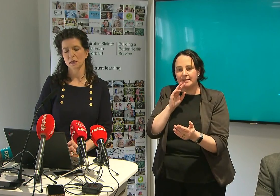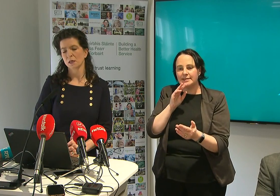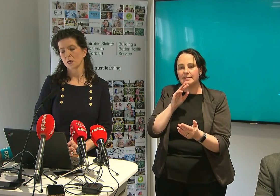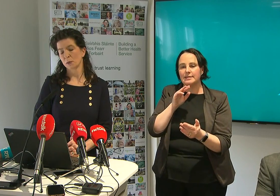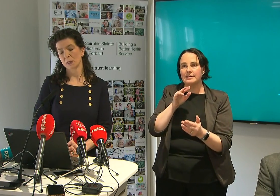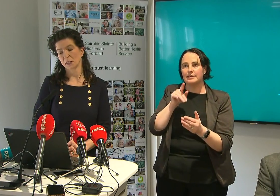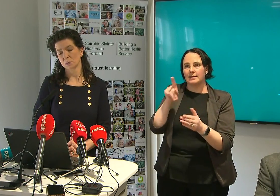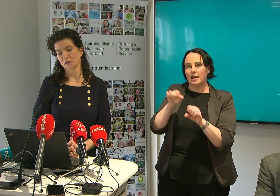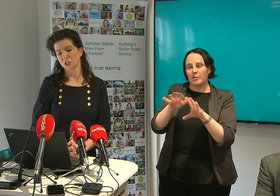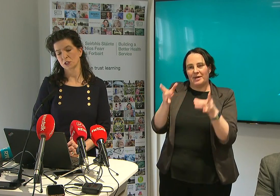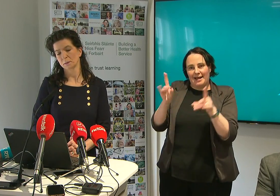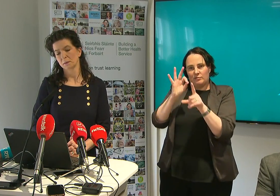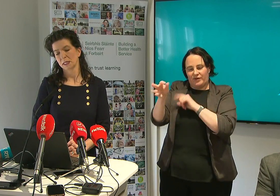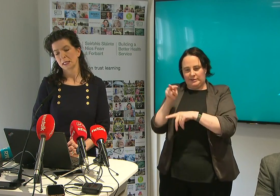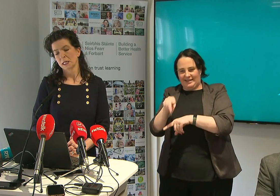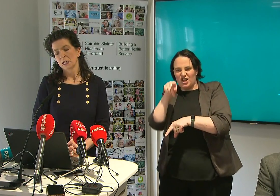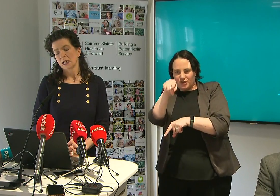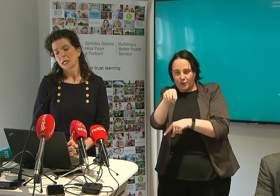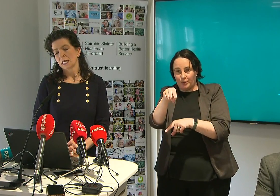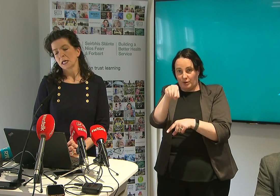by a public health professional.